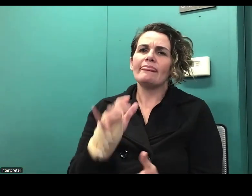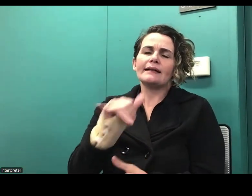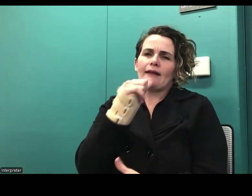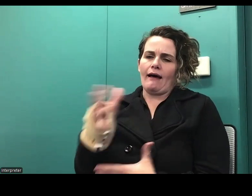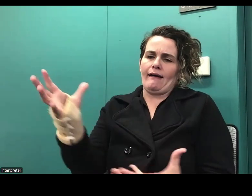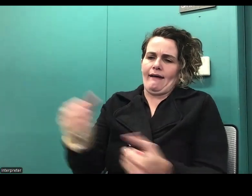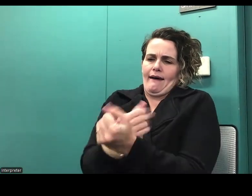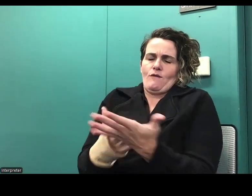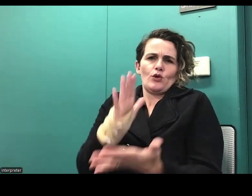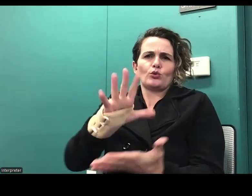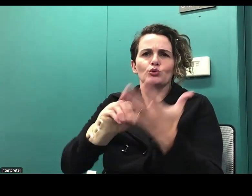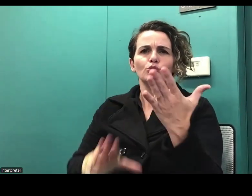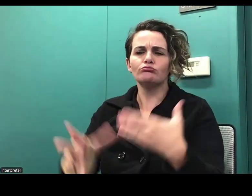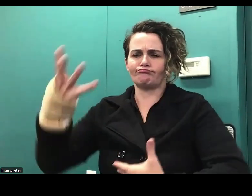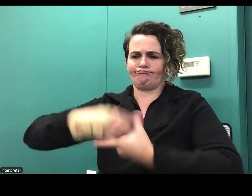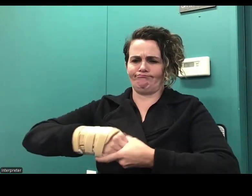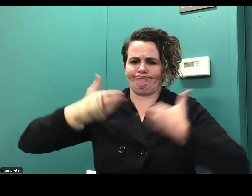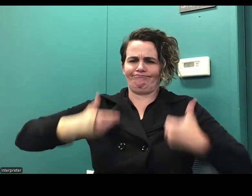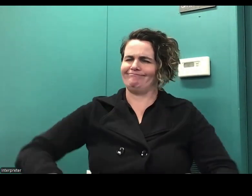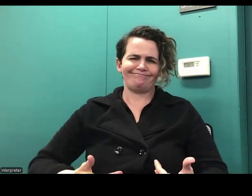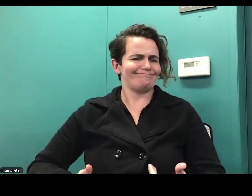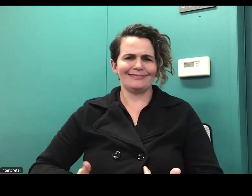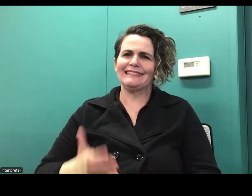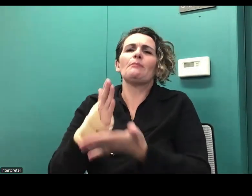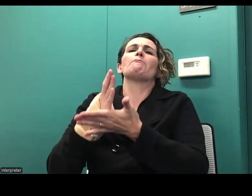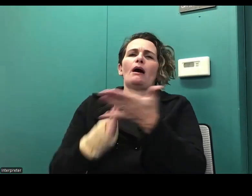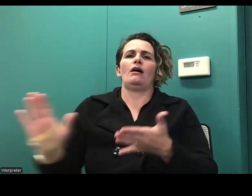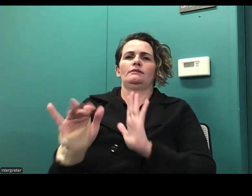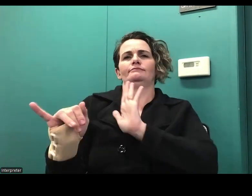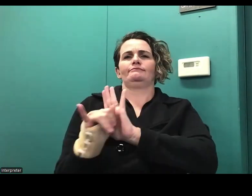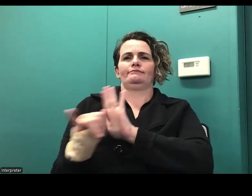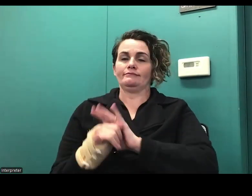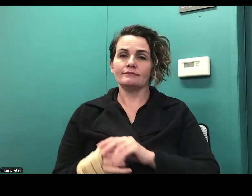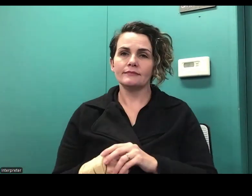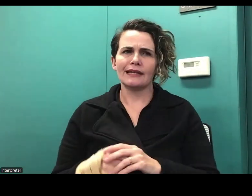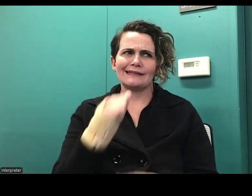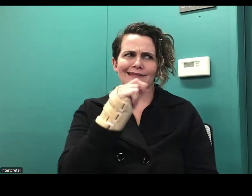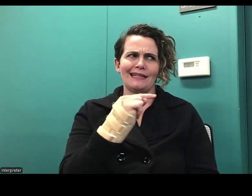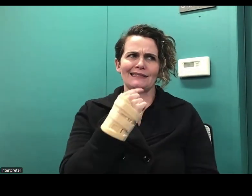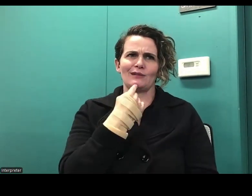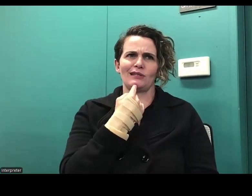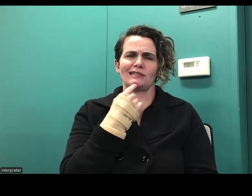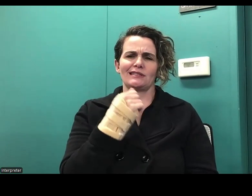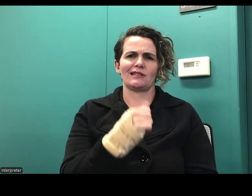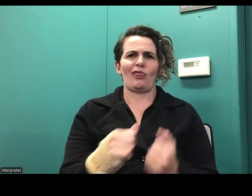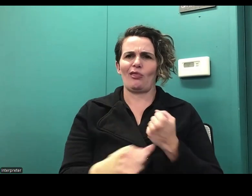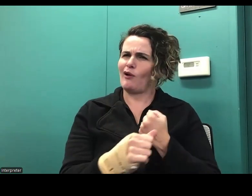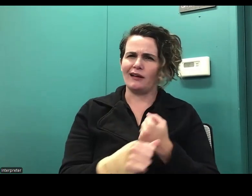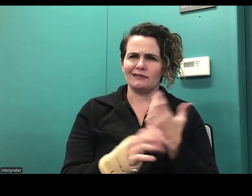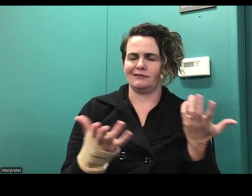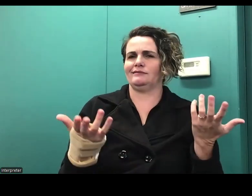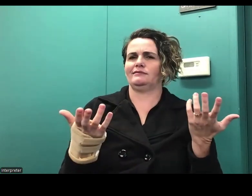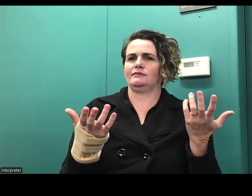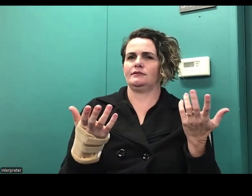is, because that's part of their identity. So not a serious threat to me. except for some of the people